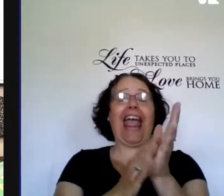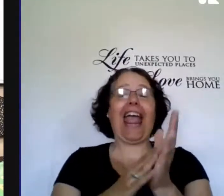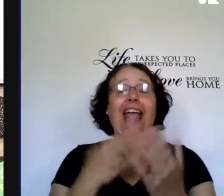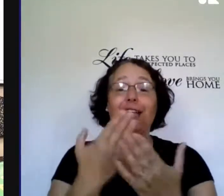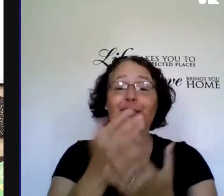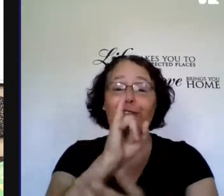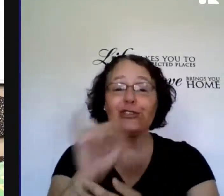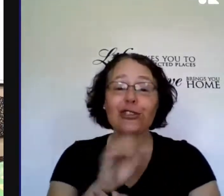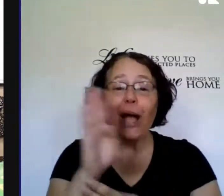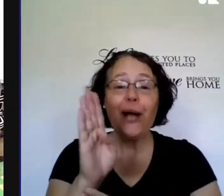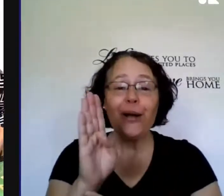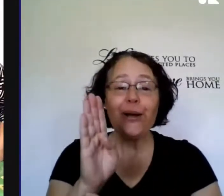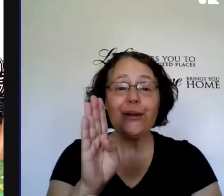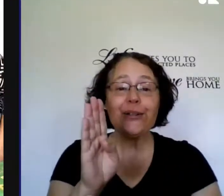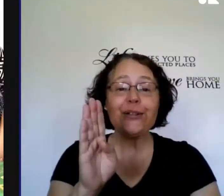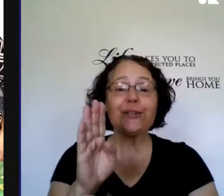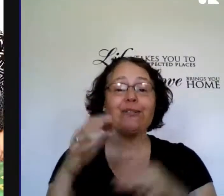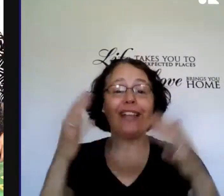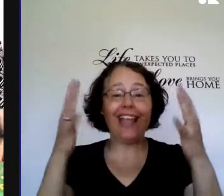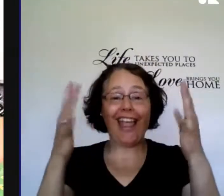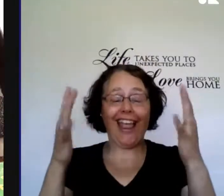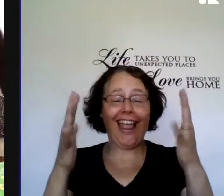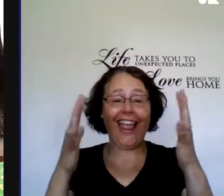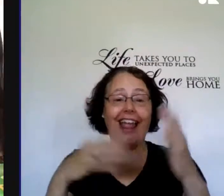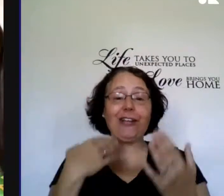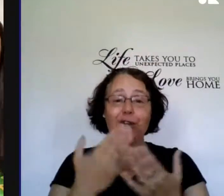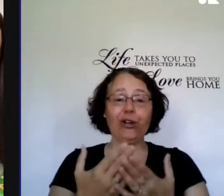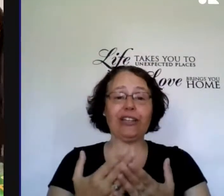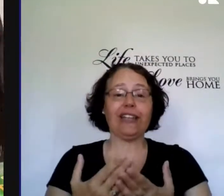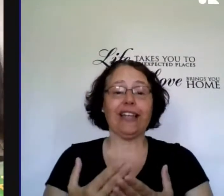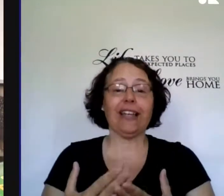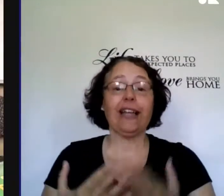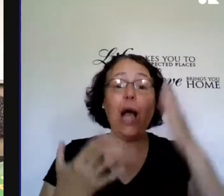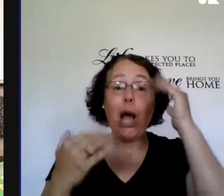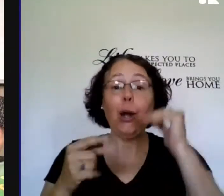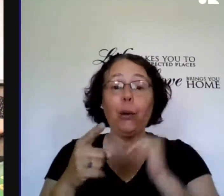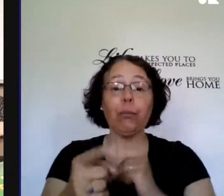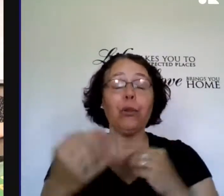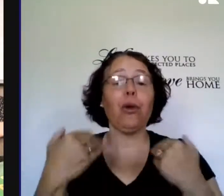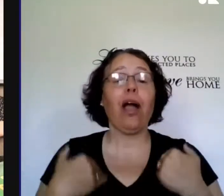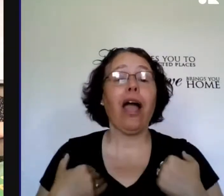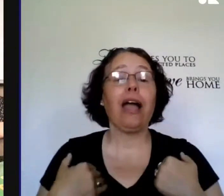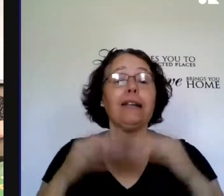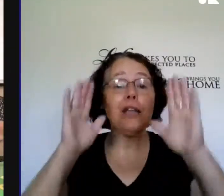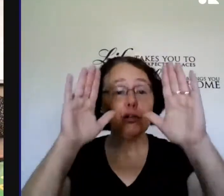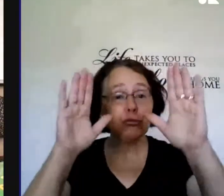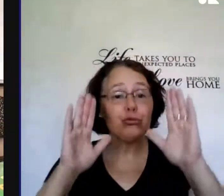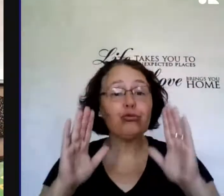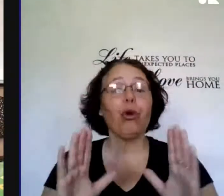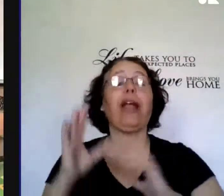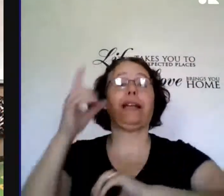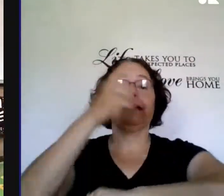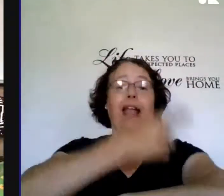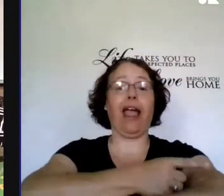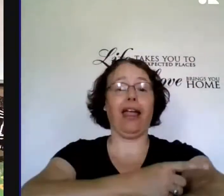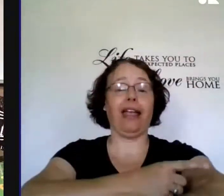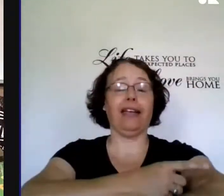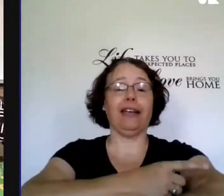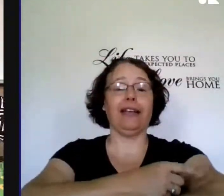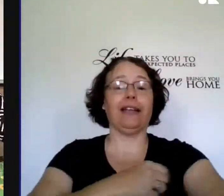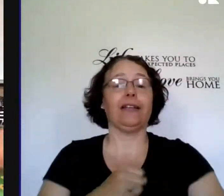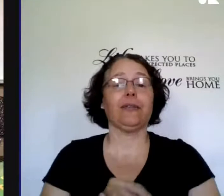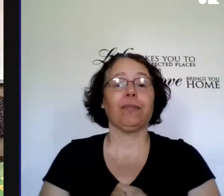Good job! Nice job, everyone. I hope you're having a great day. So